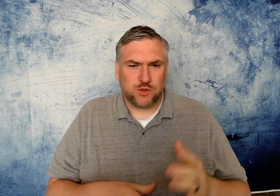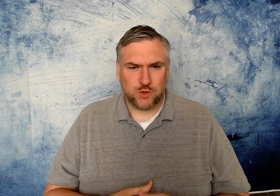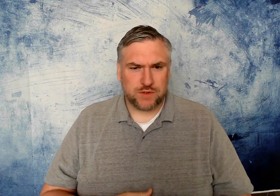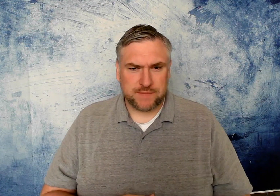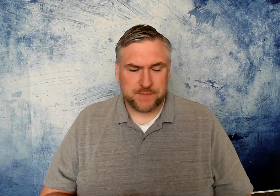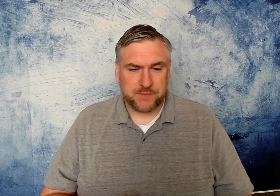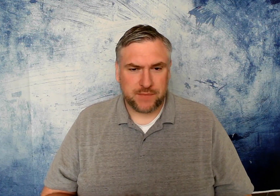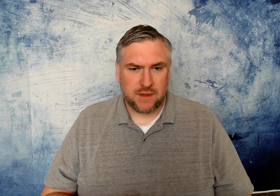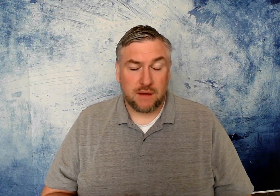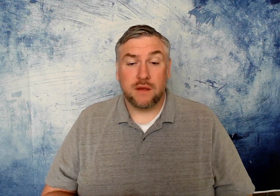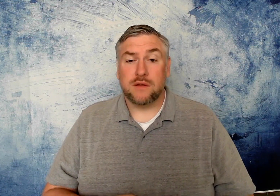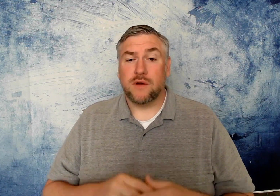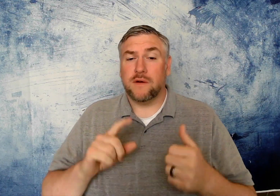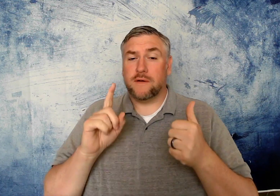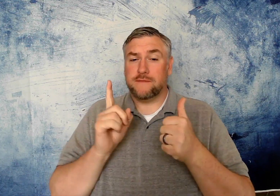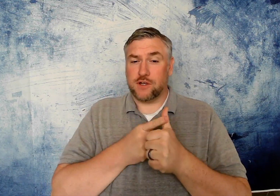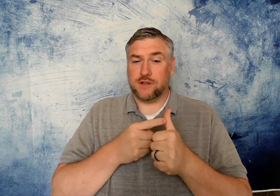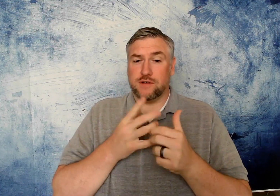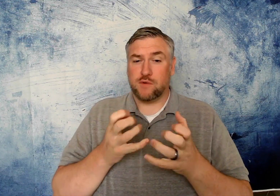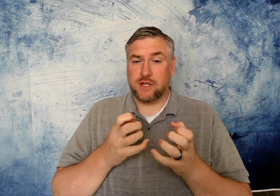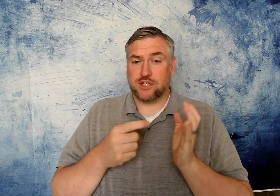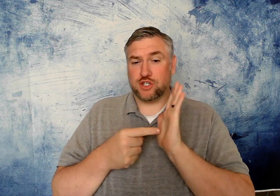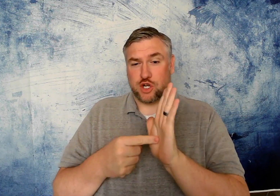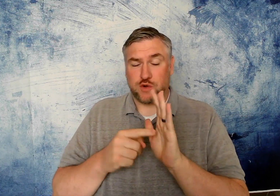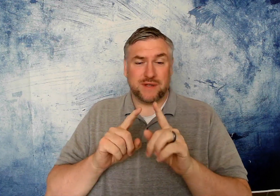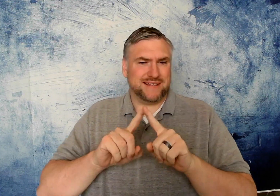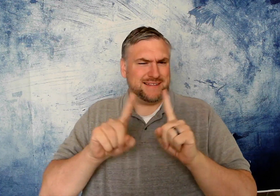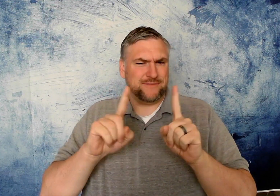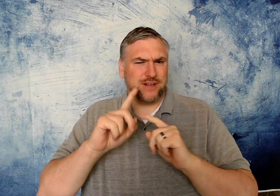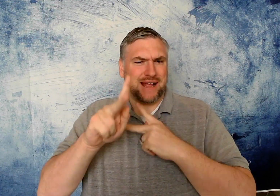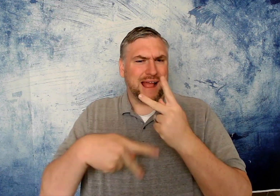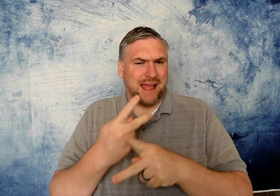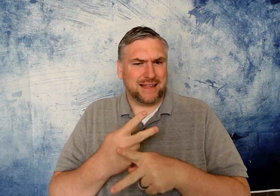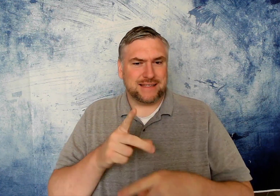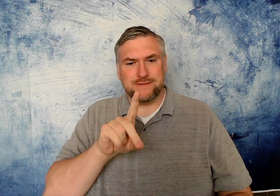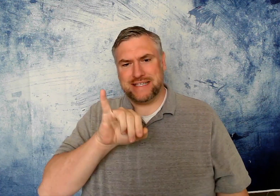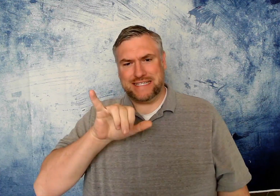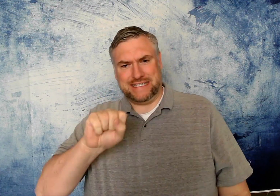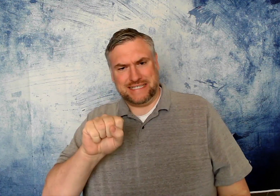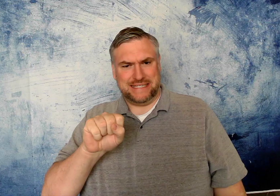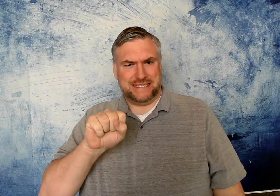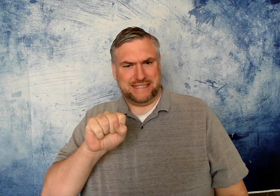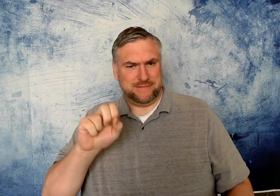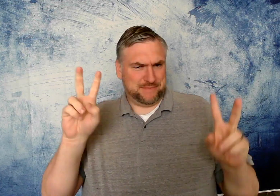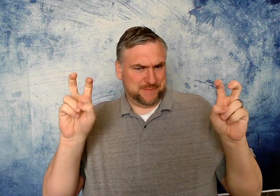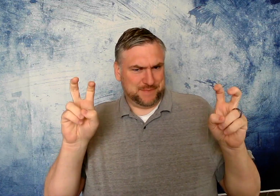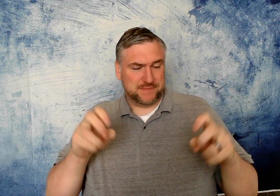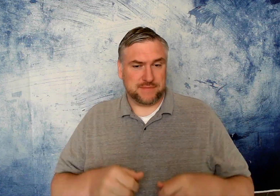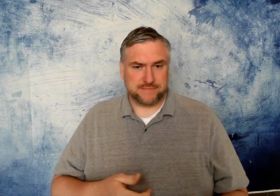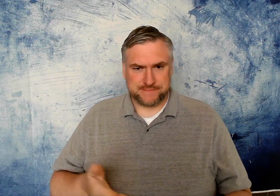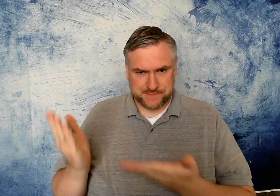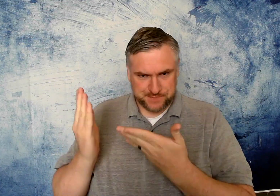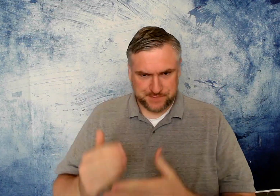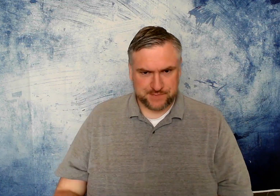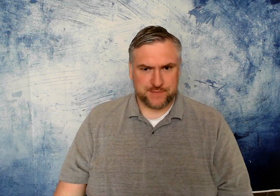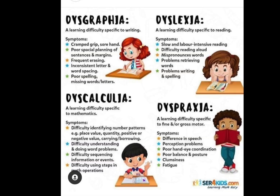accommodations and supports that student needs. First, I want to show some of the different kinds of these learning